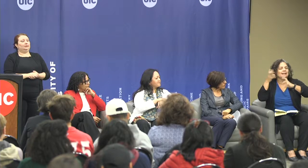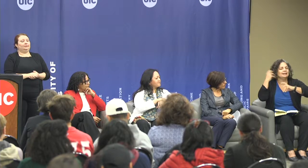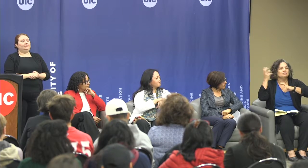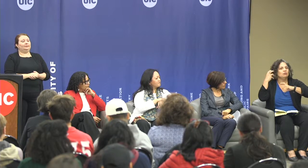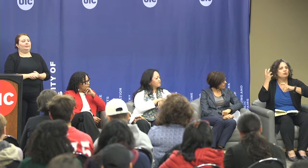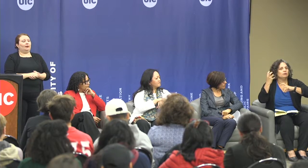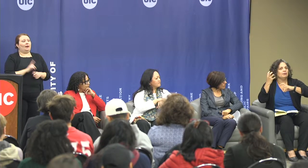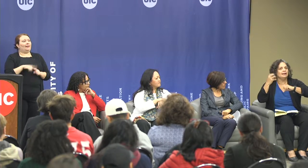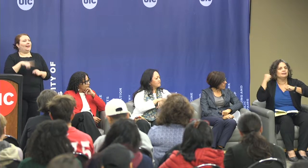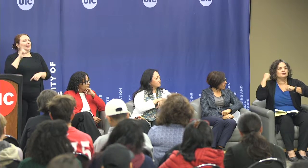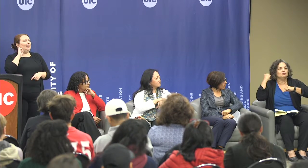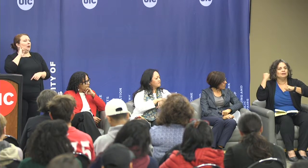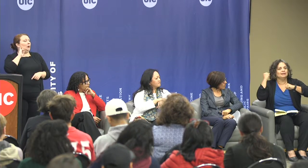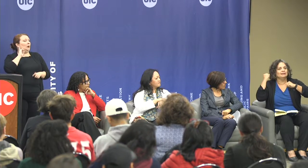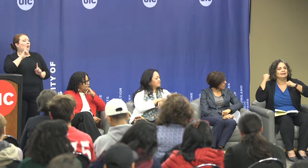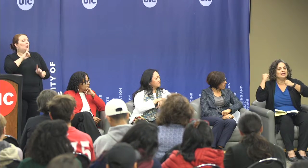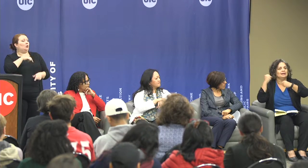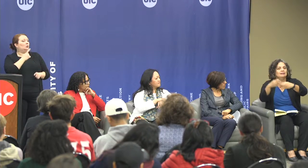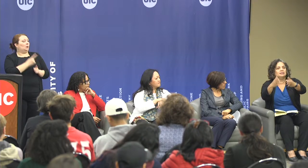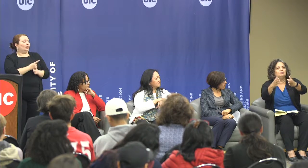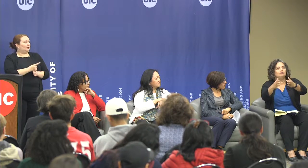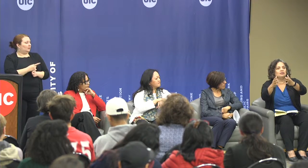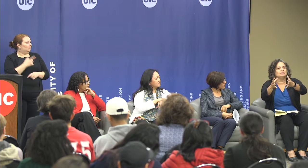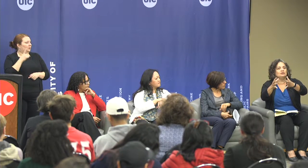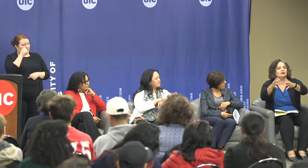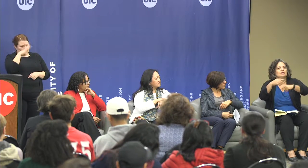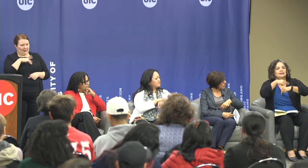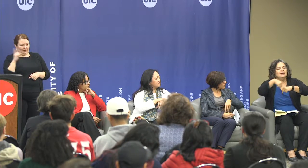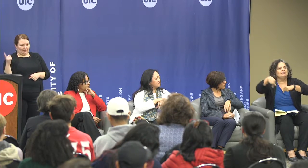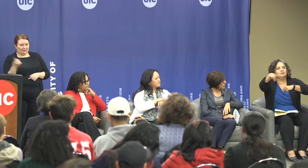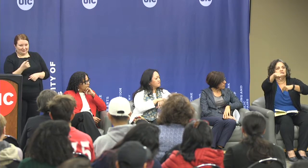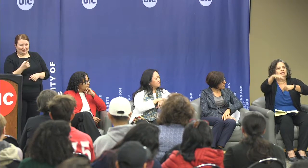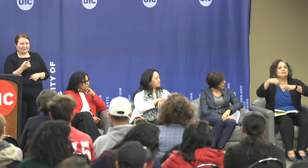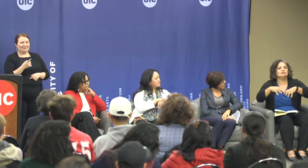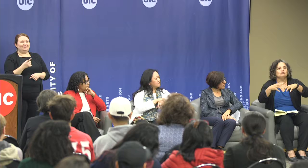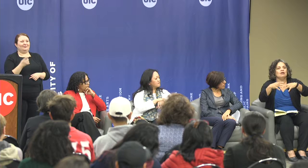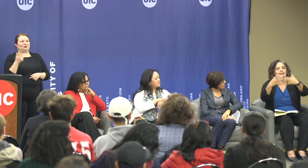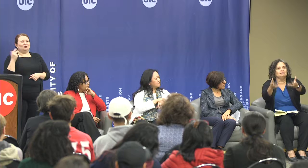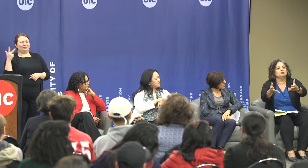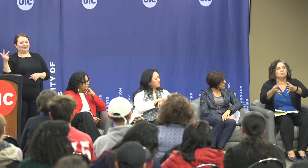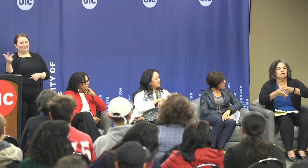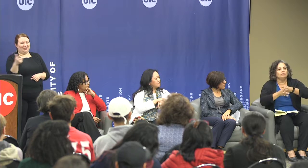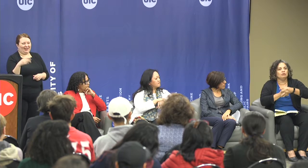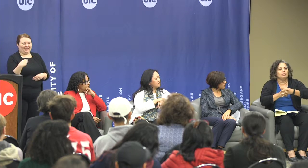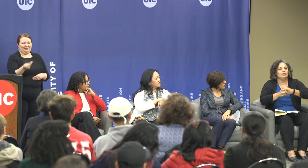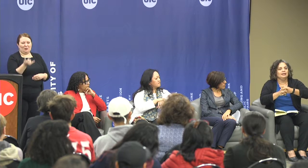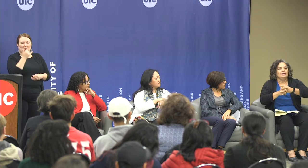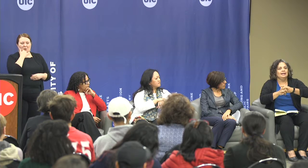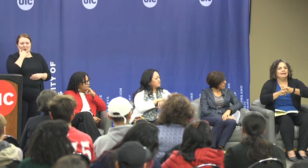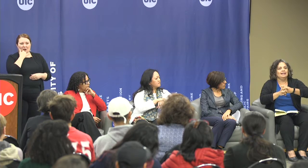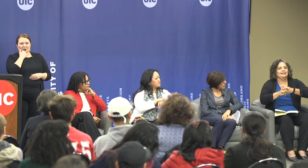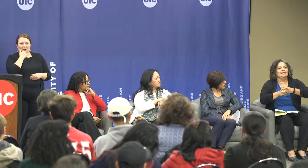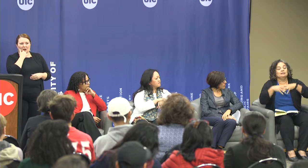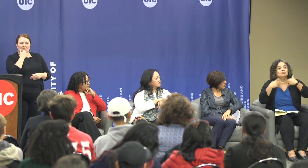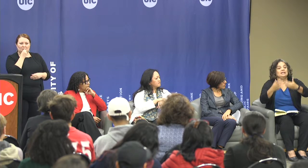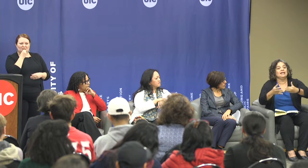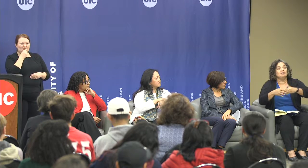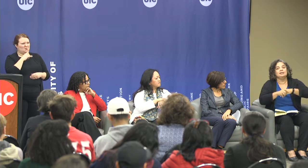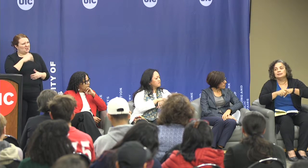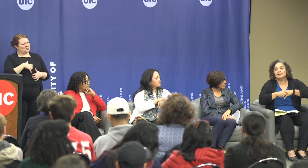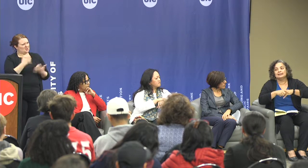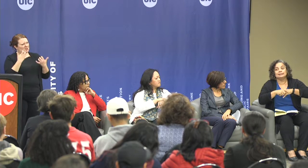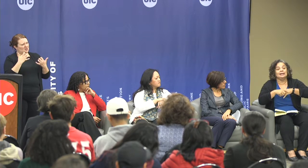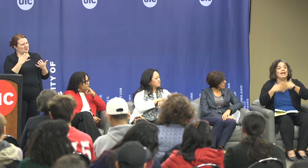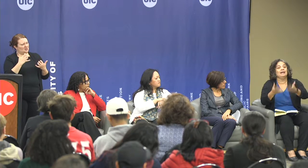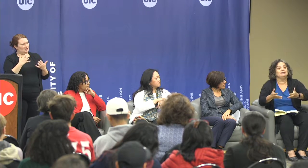listen, I can't hear the order right. So when the guy comes up for his order, after he drives through, I give him the wrong order. And he gets really